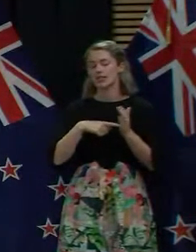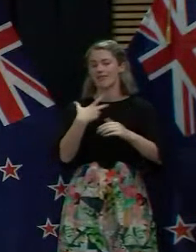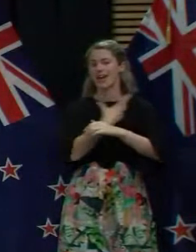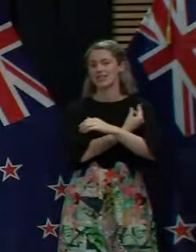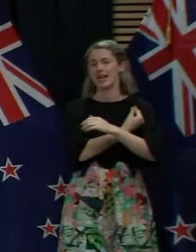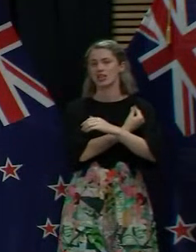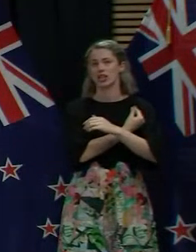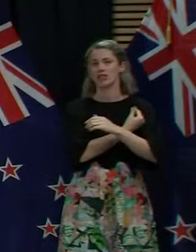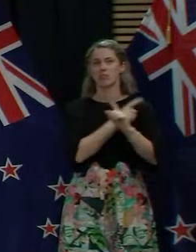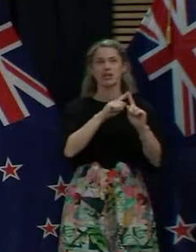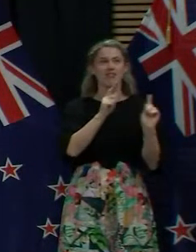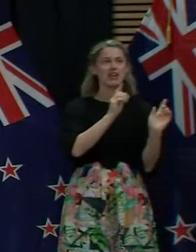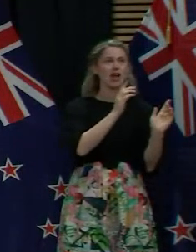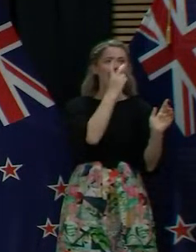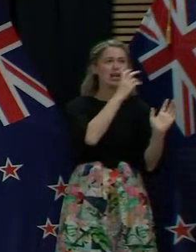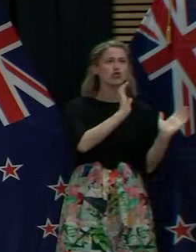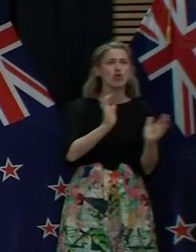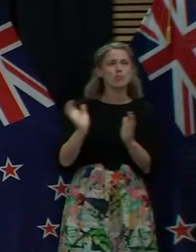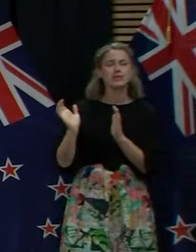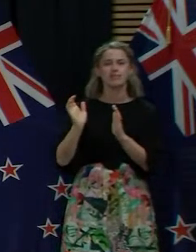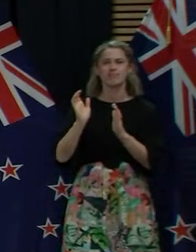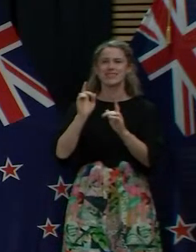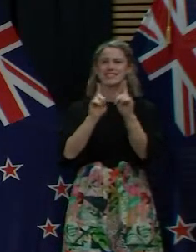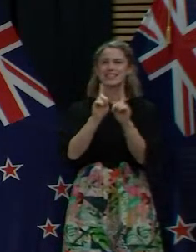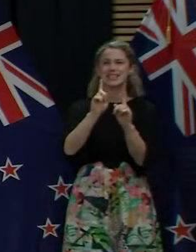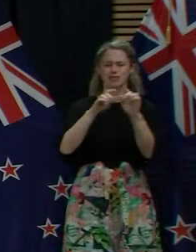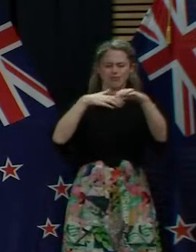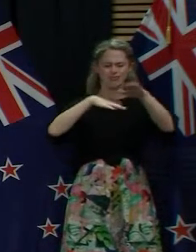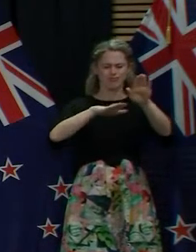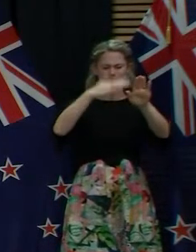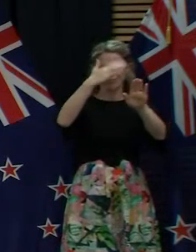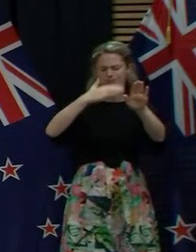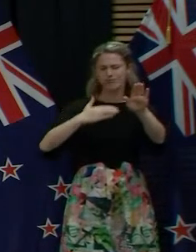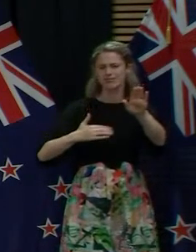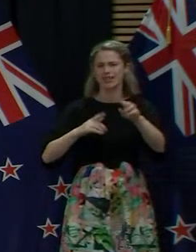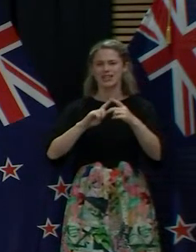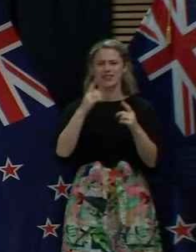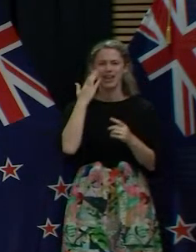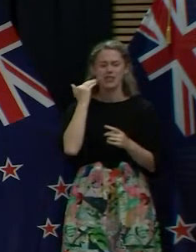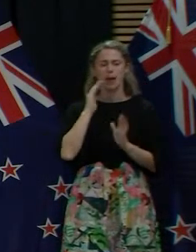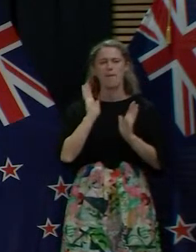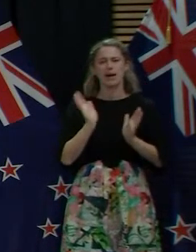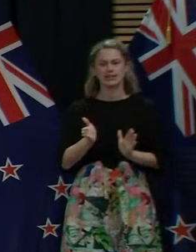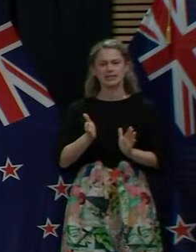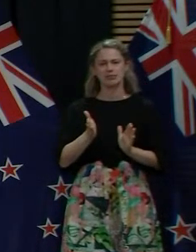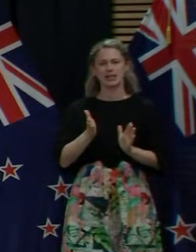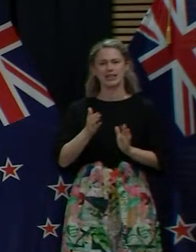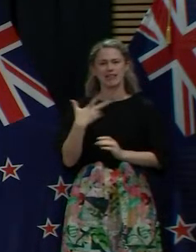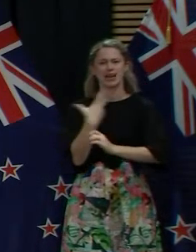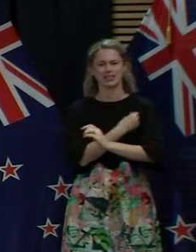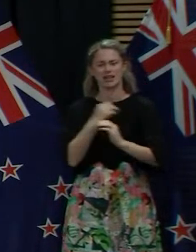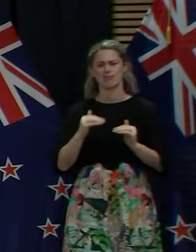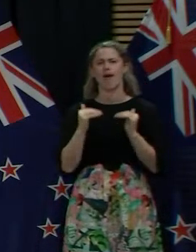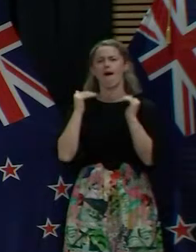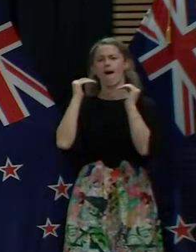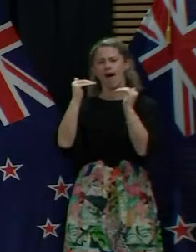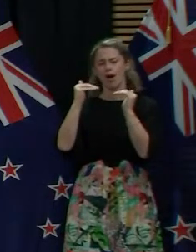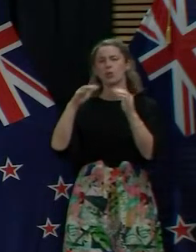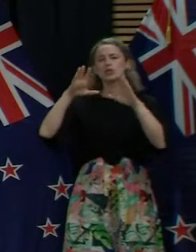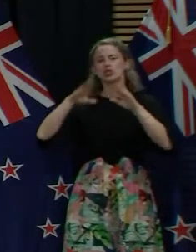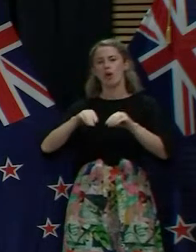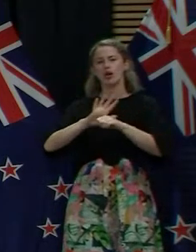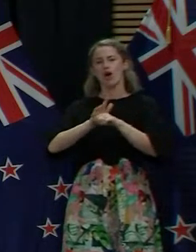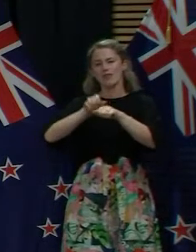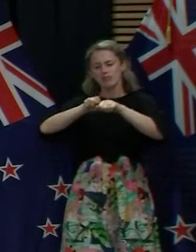Zealand, across ages, across towns and cities, across ethnicities, because that will help break those chains of transmission. It's